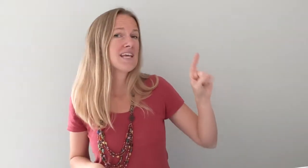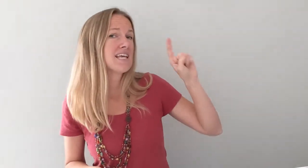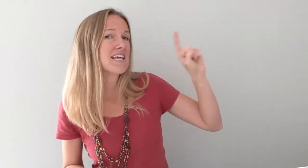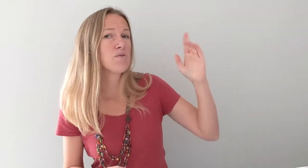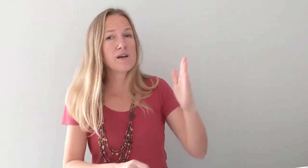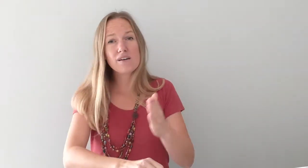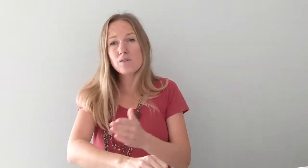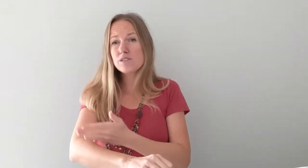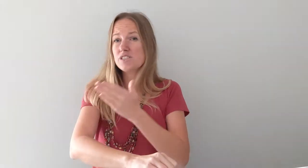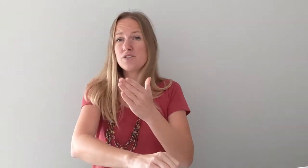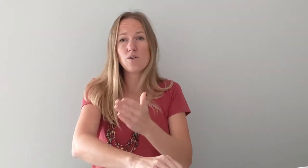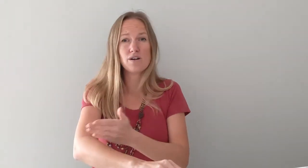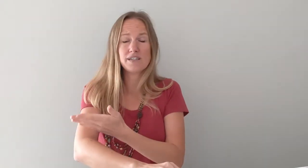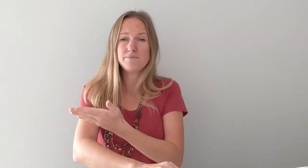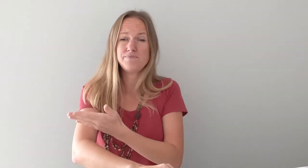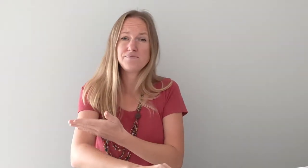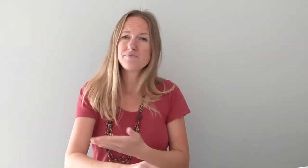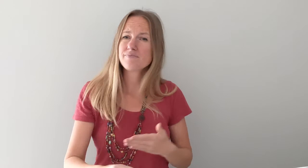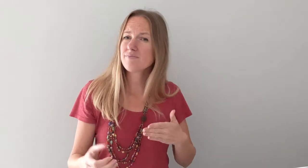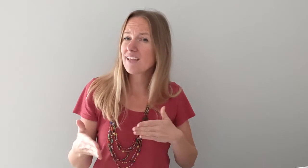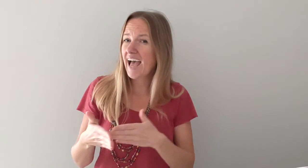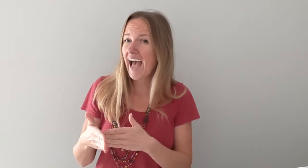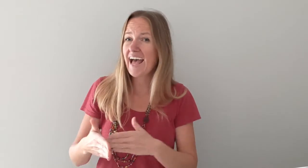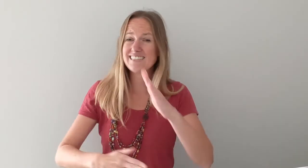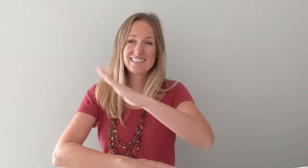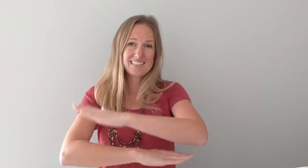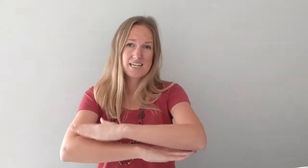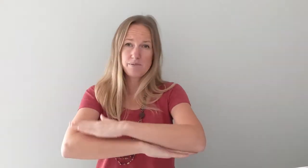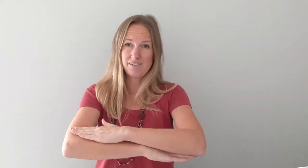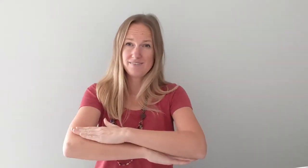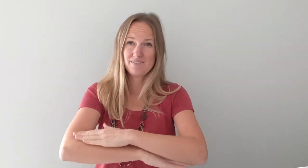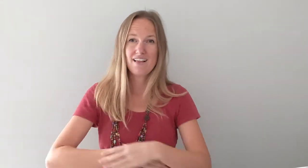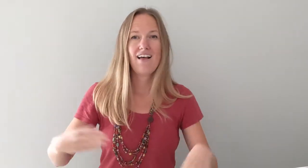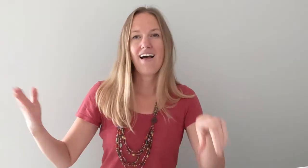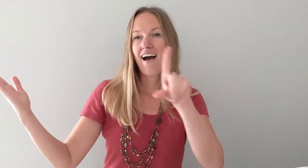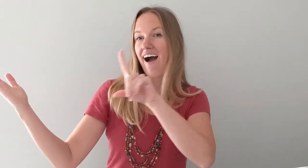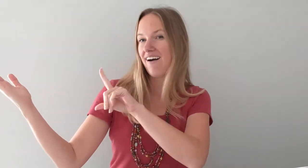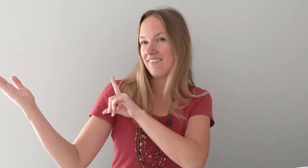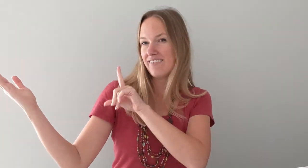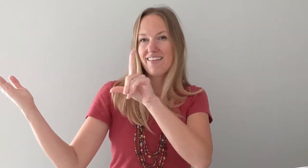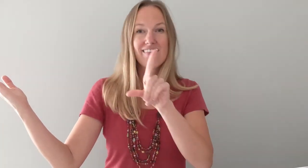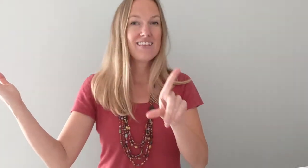he will restore at the table of the